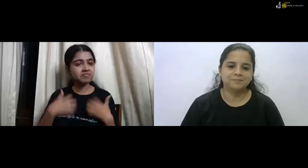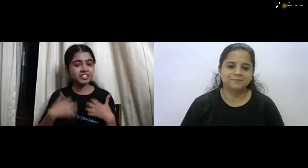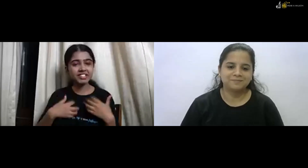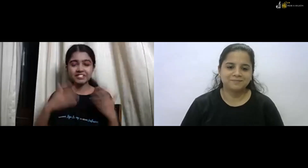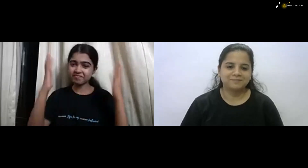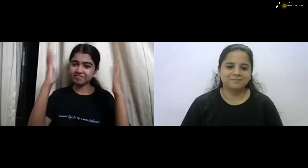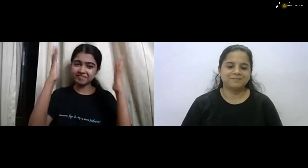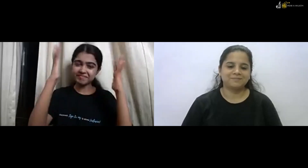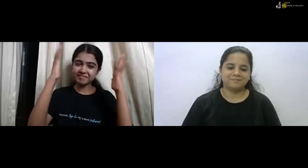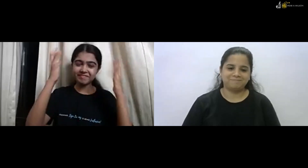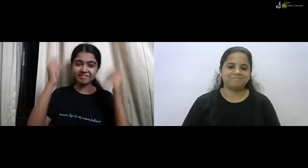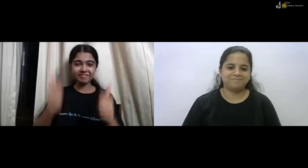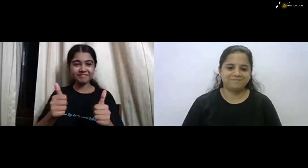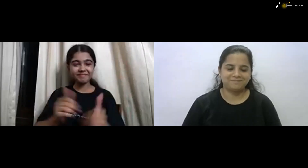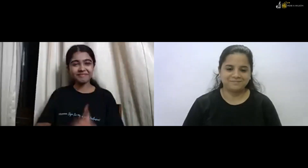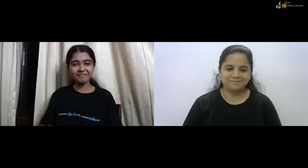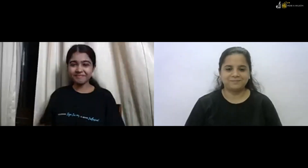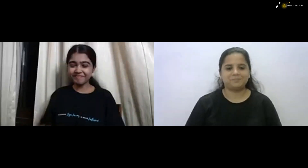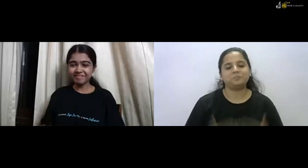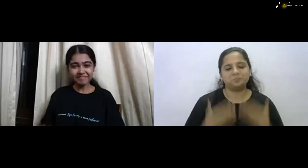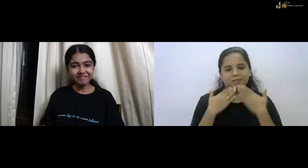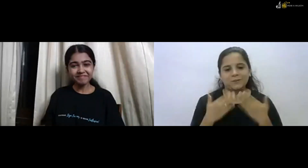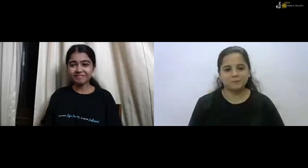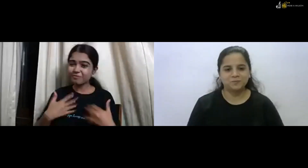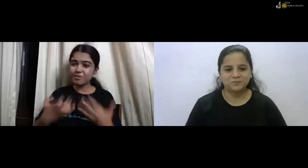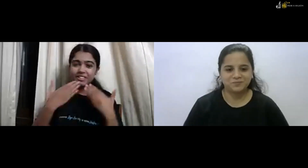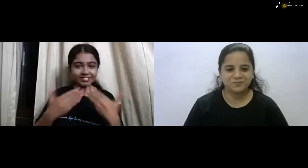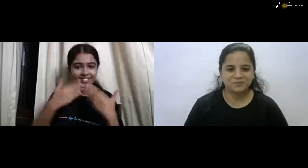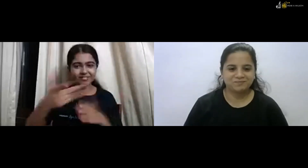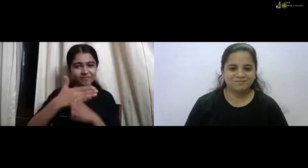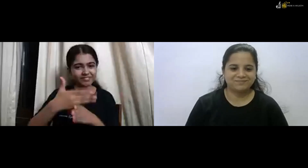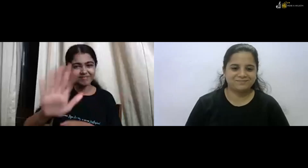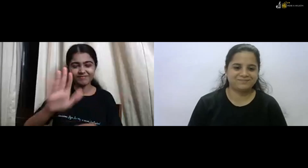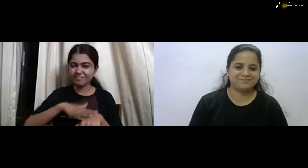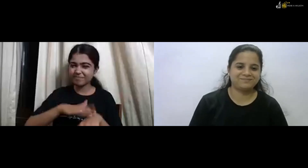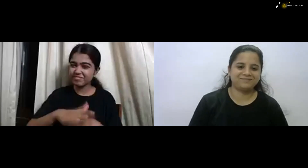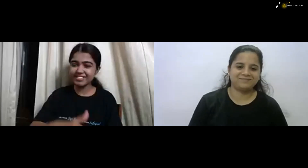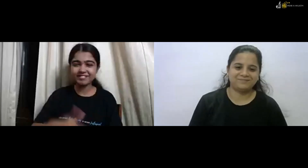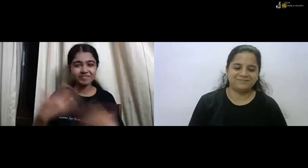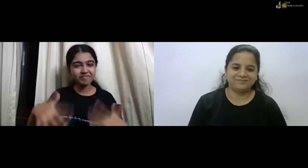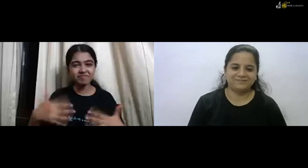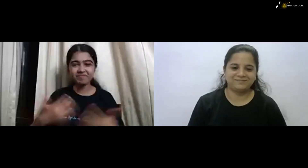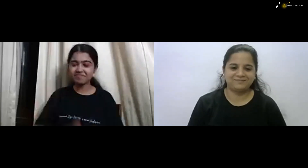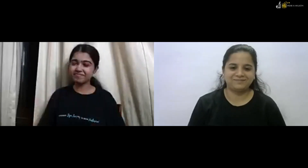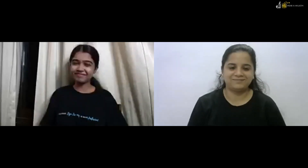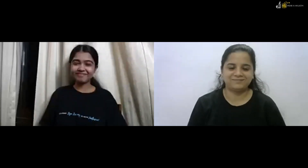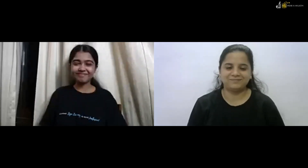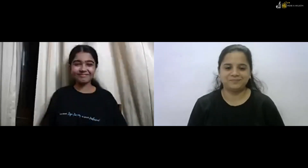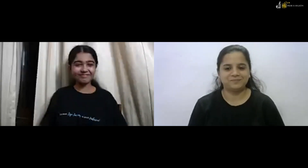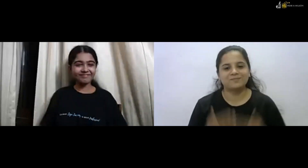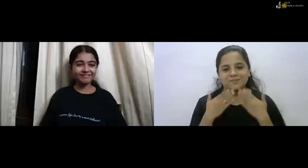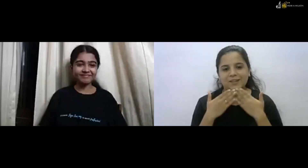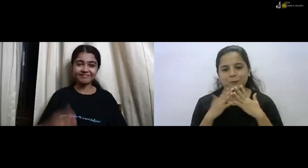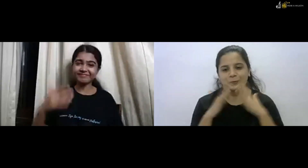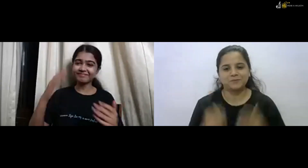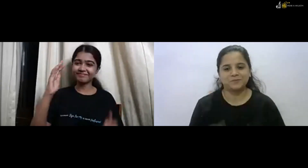here. Wow, that was interesting and impactful. Waving hands for you. Thank you for sharing. Thank you for sharing your